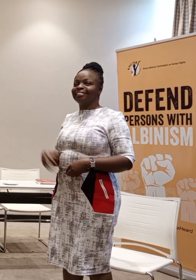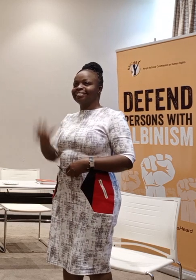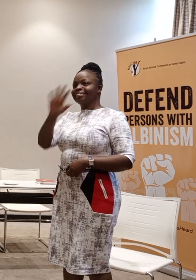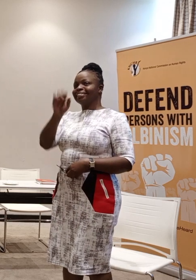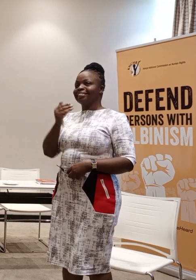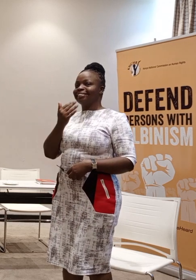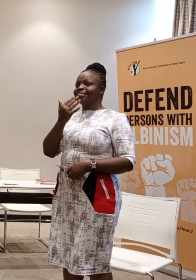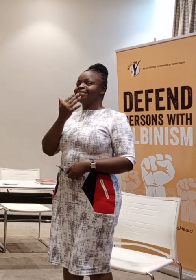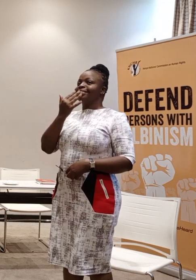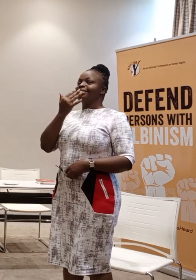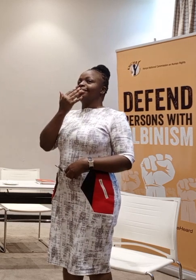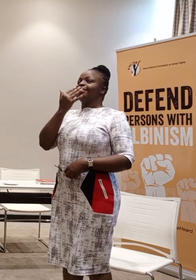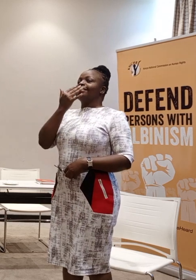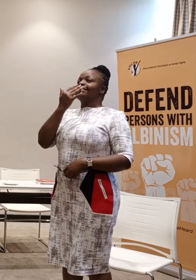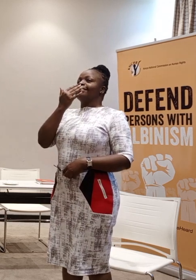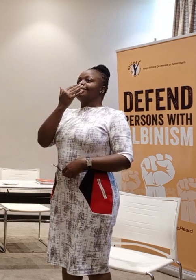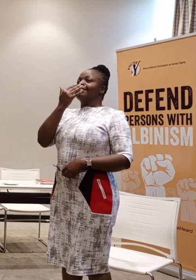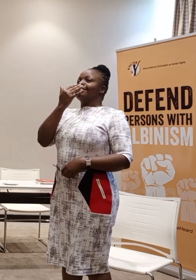Breathe in,